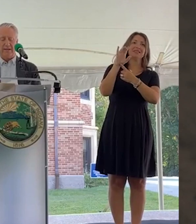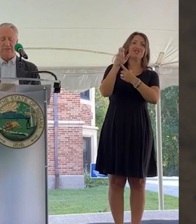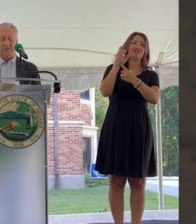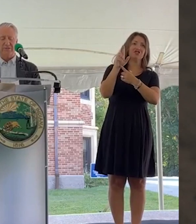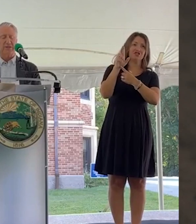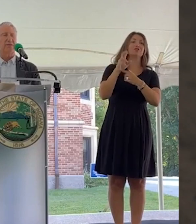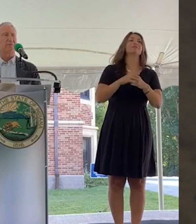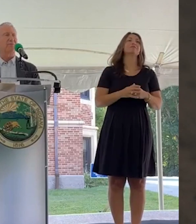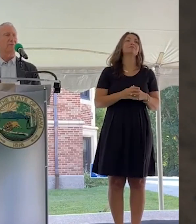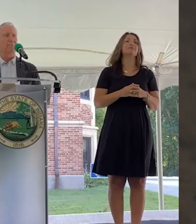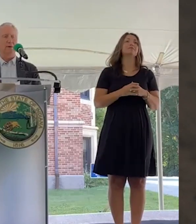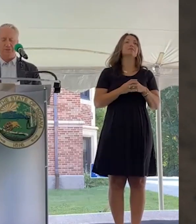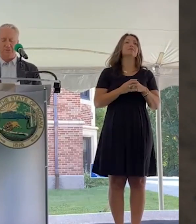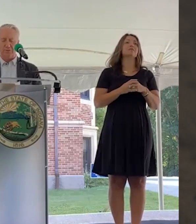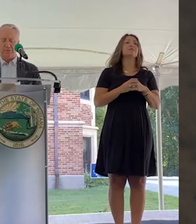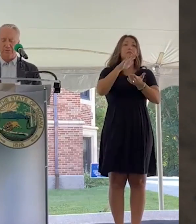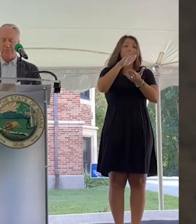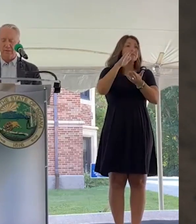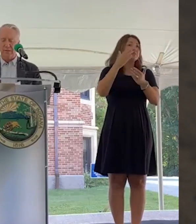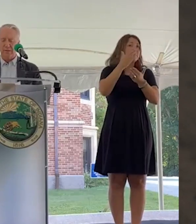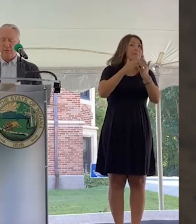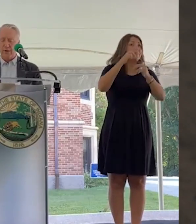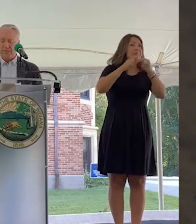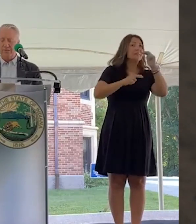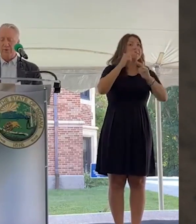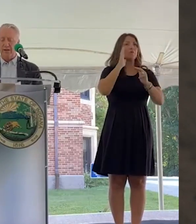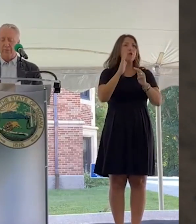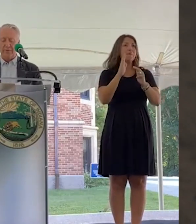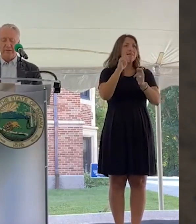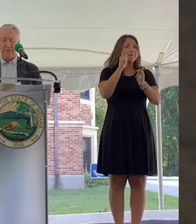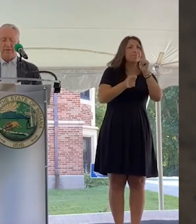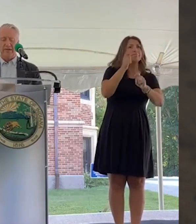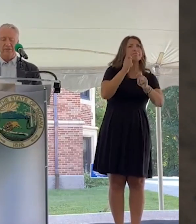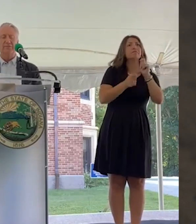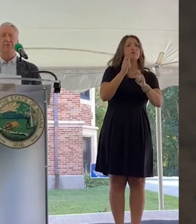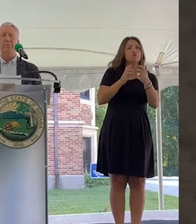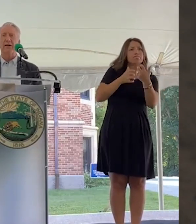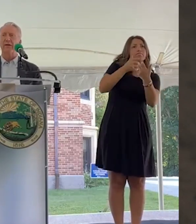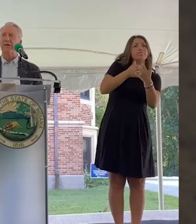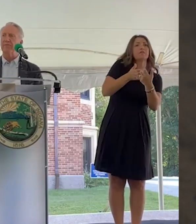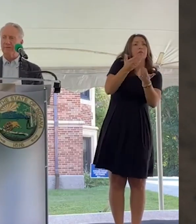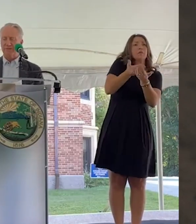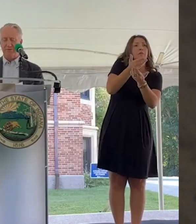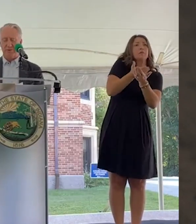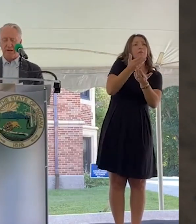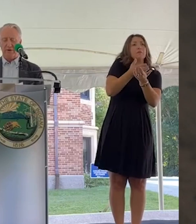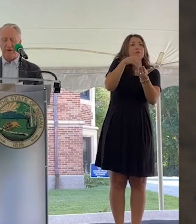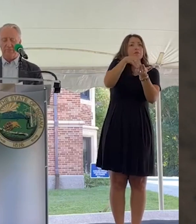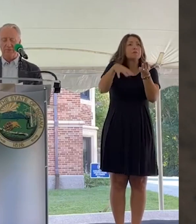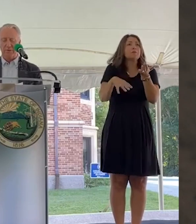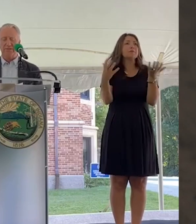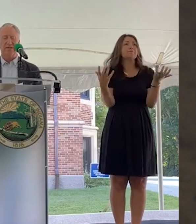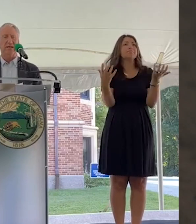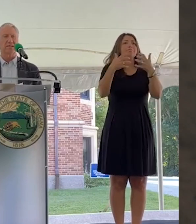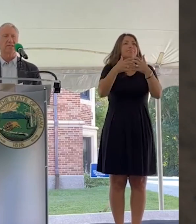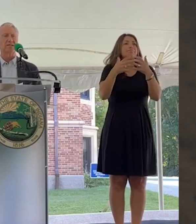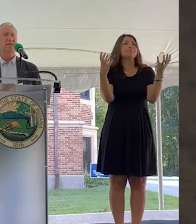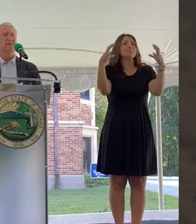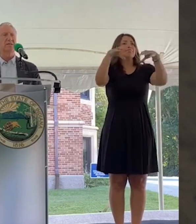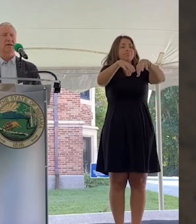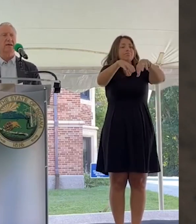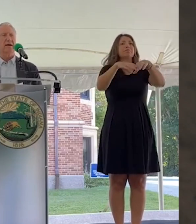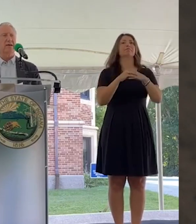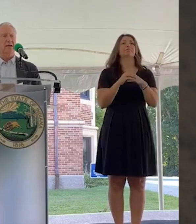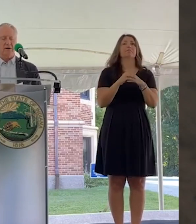better accommodate students gathering from both schools. The West Wing will be the location for the parent and visitor drop-off, as well as